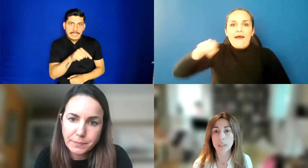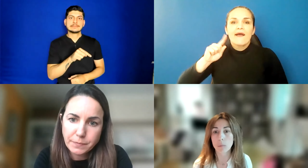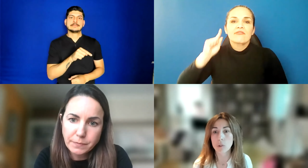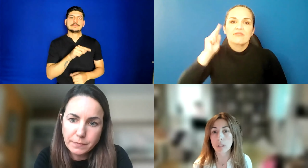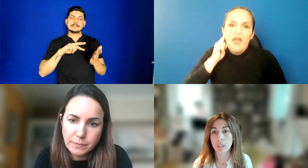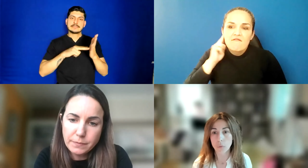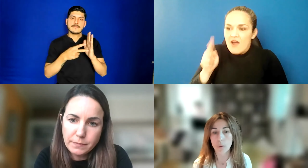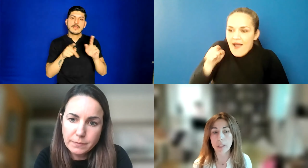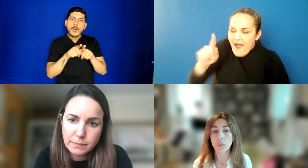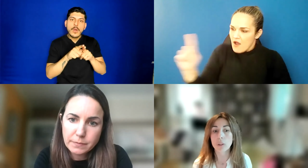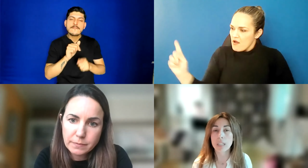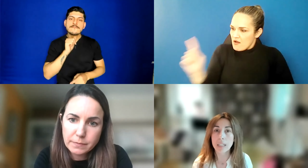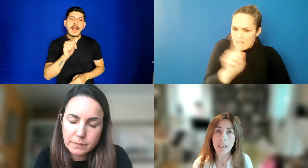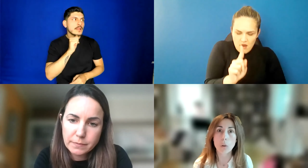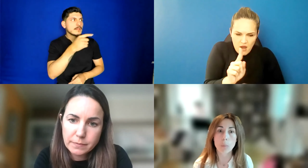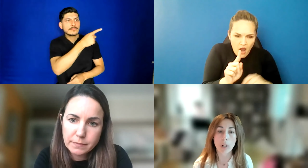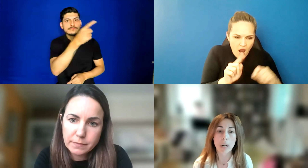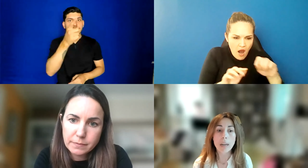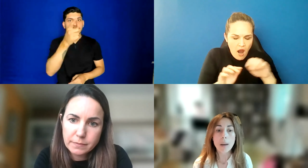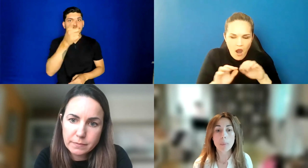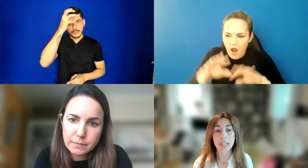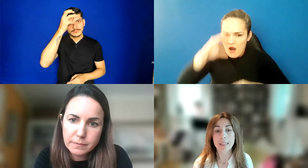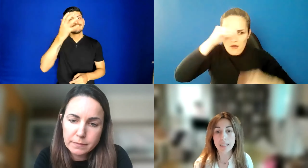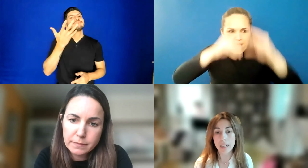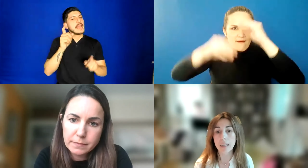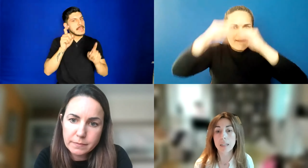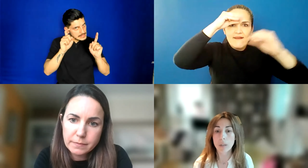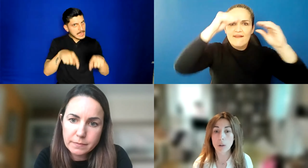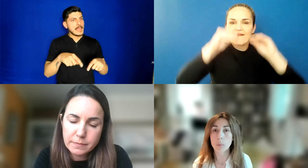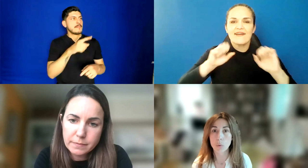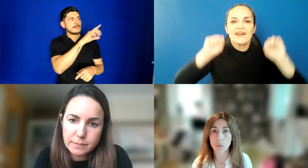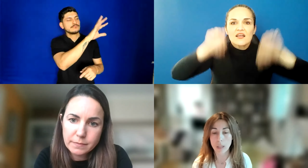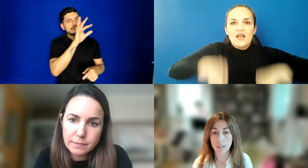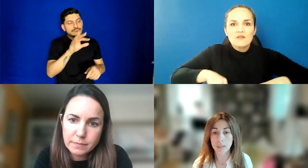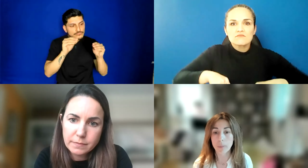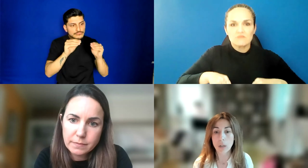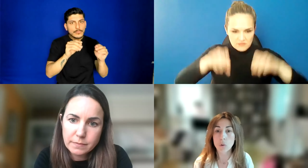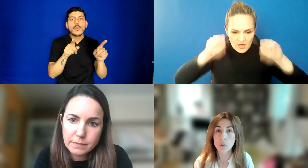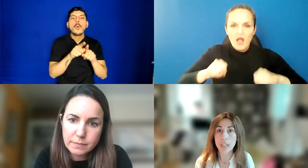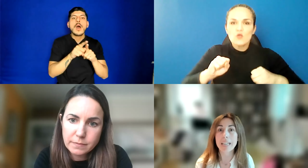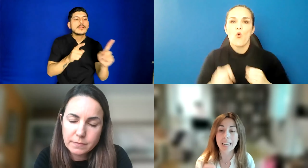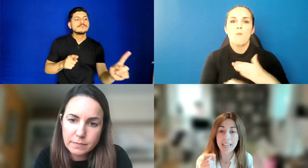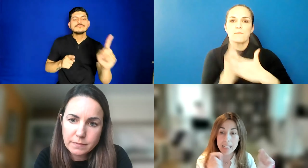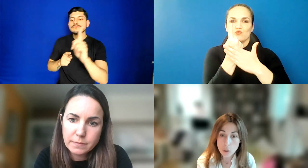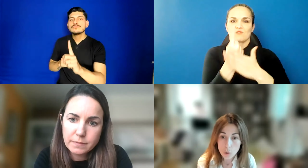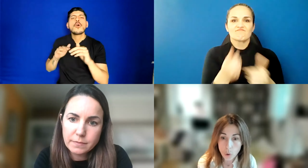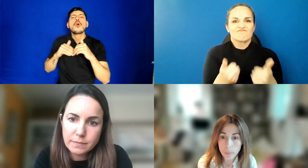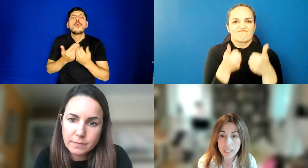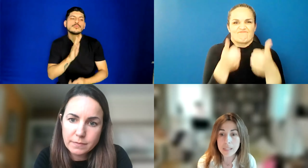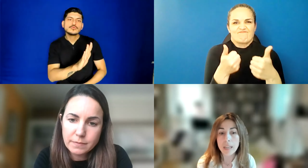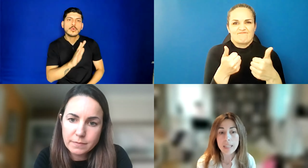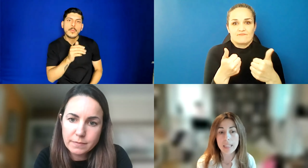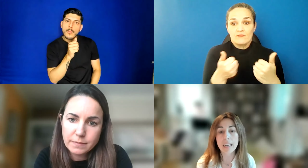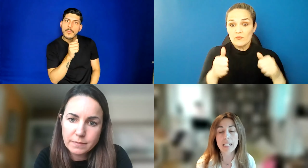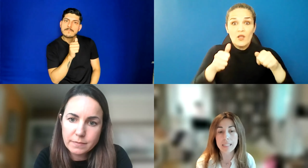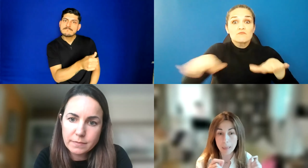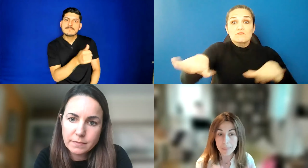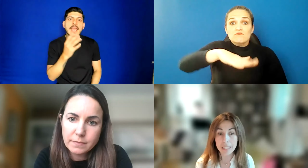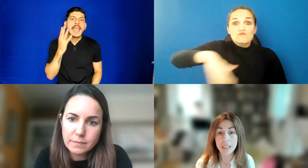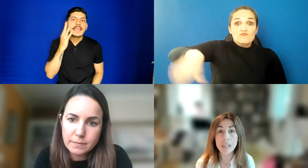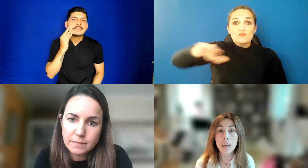engineering lab. So this type of experience is what needs to be included in the educational structure so that